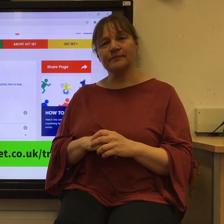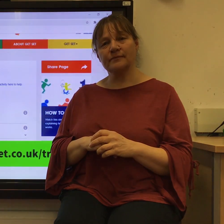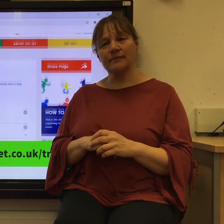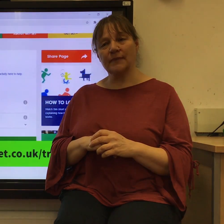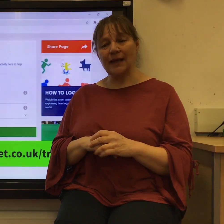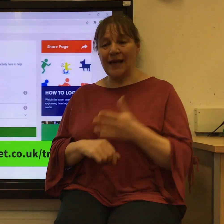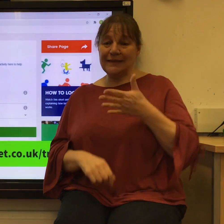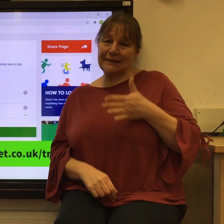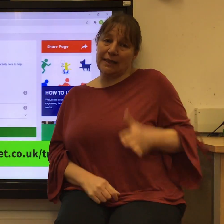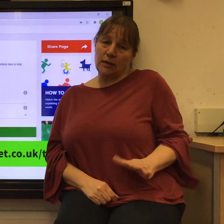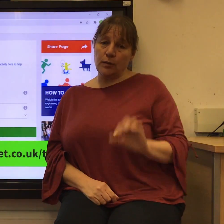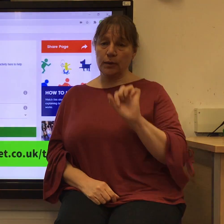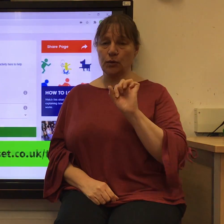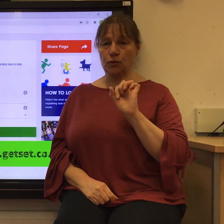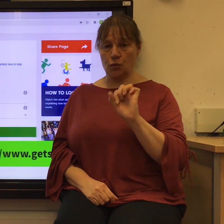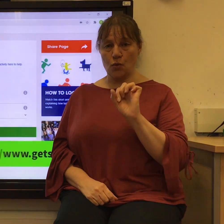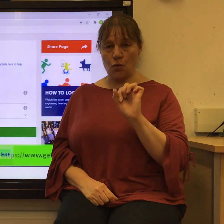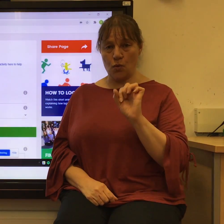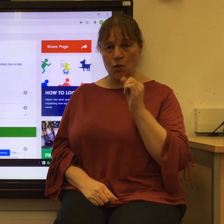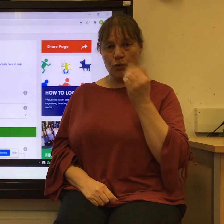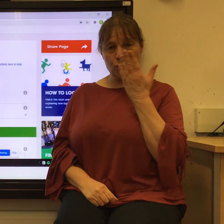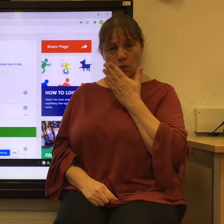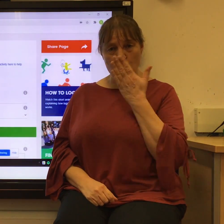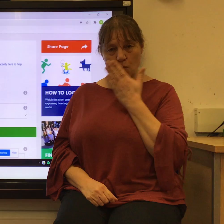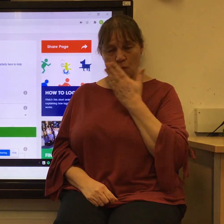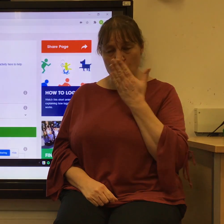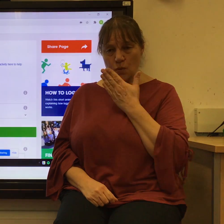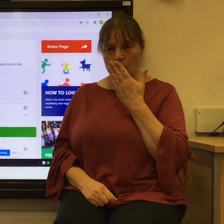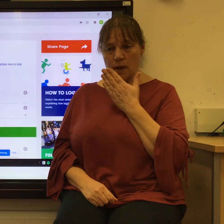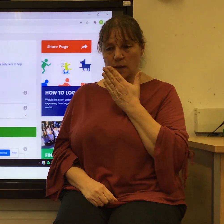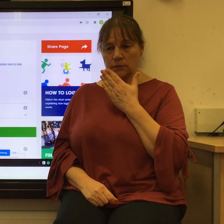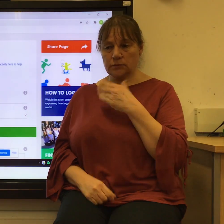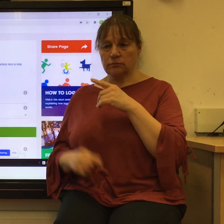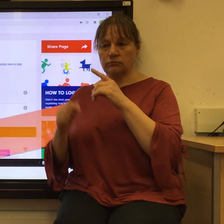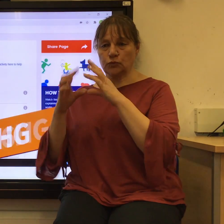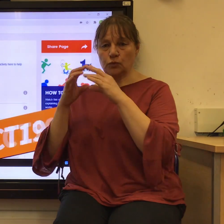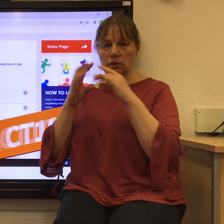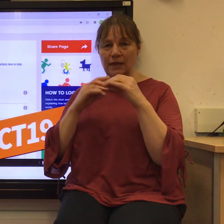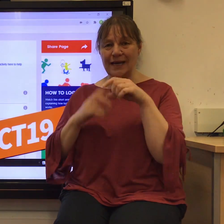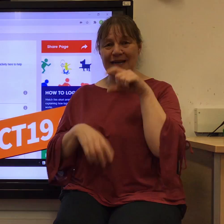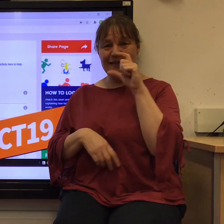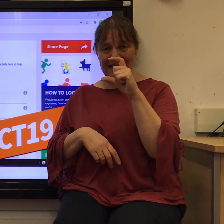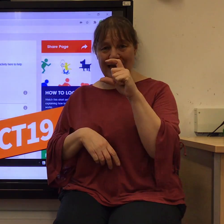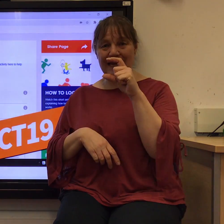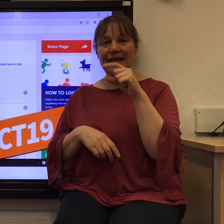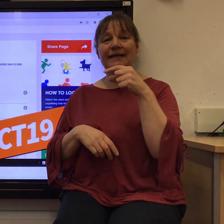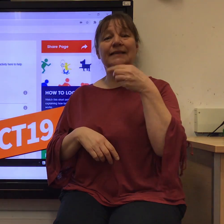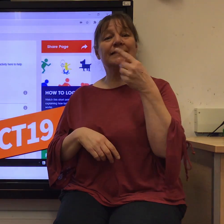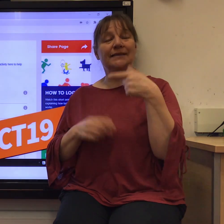and then you will need to put in the school postcode